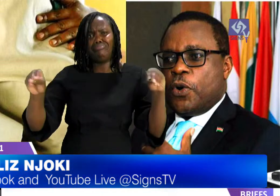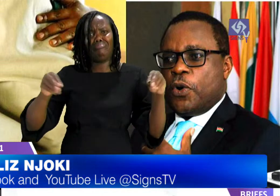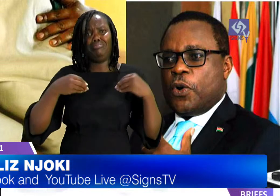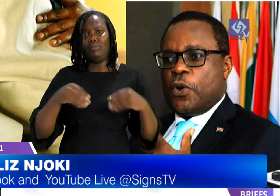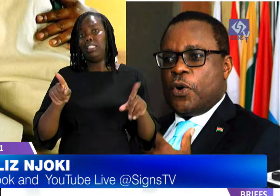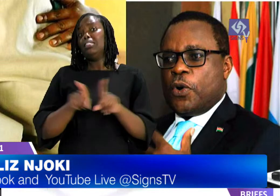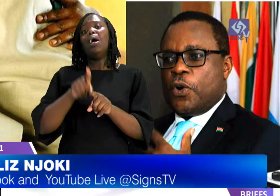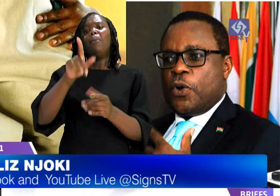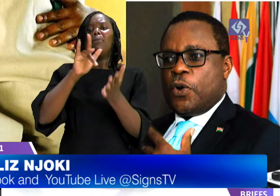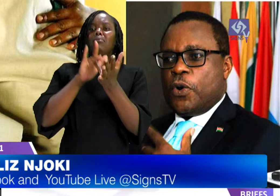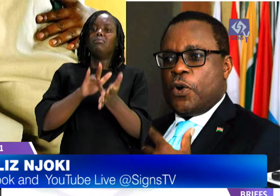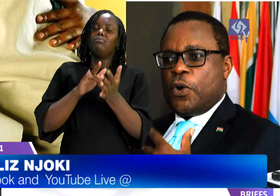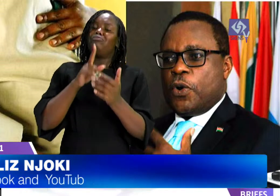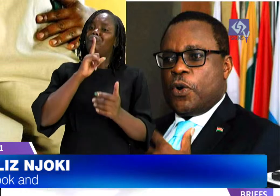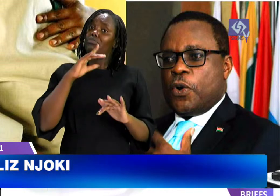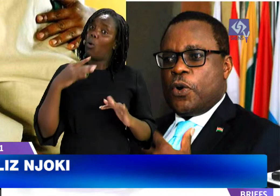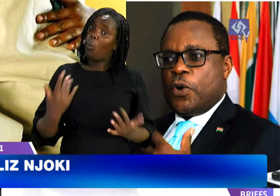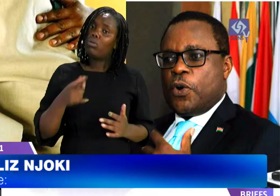Governor Lusaka issued a public